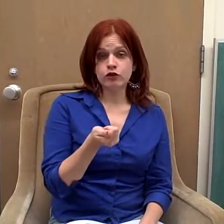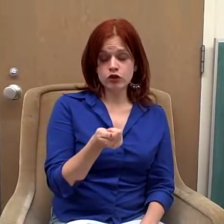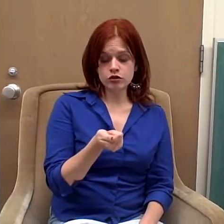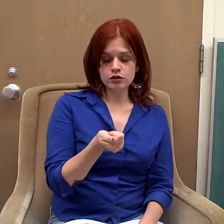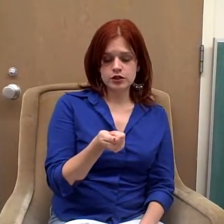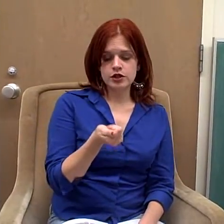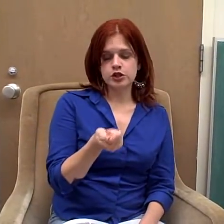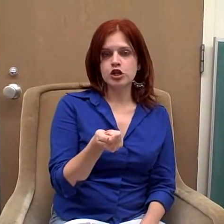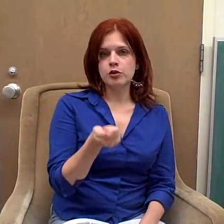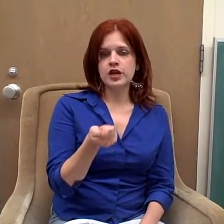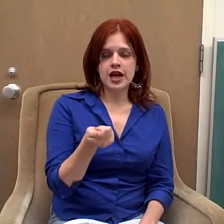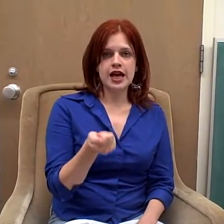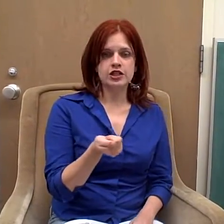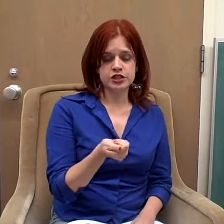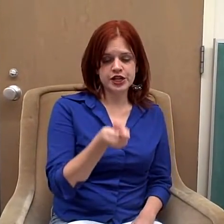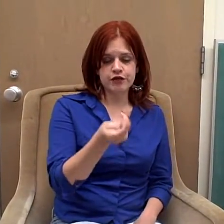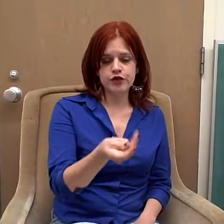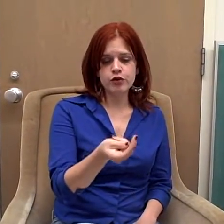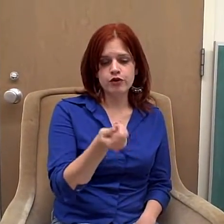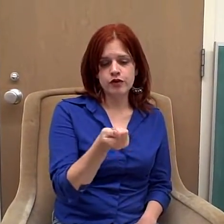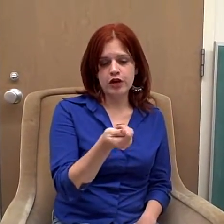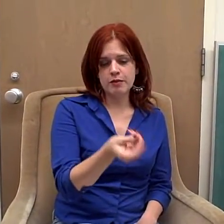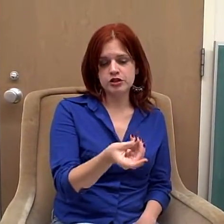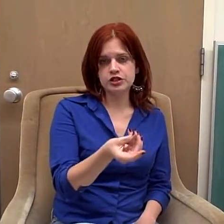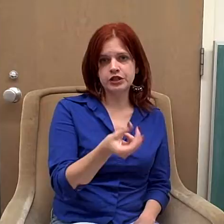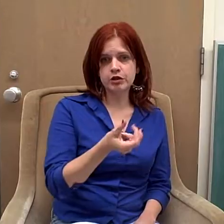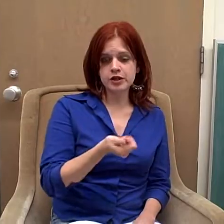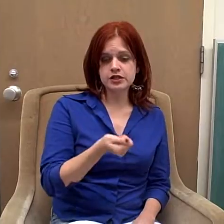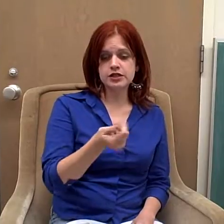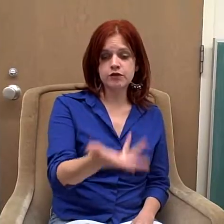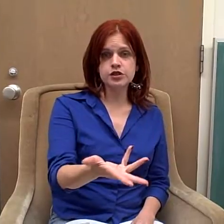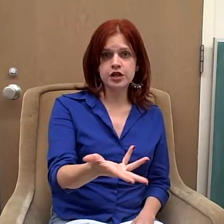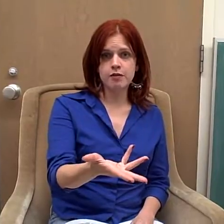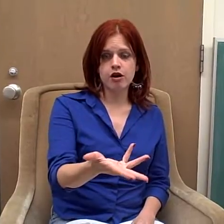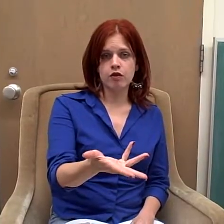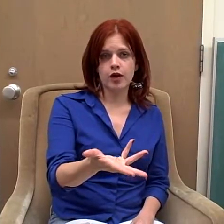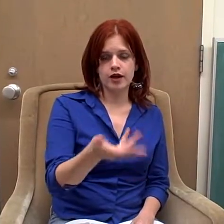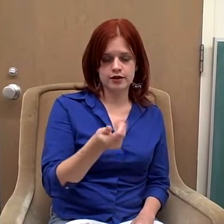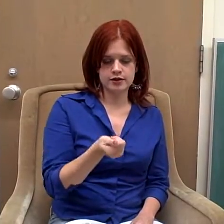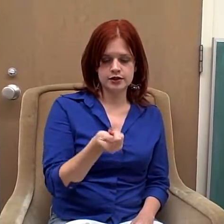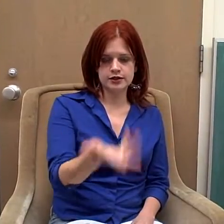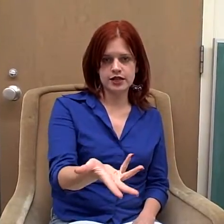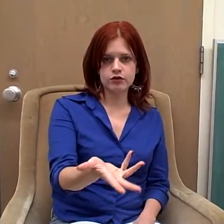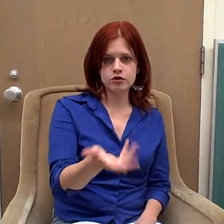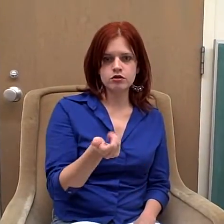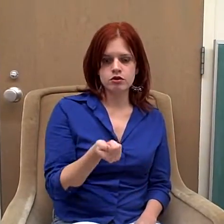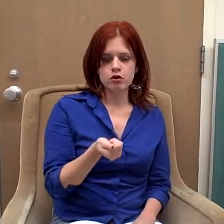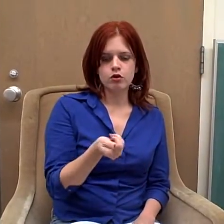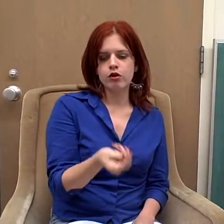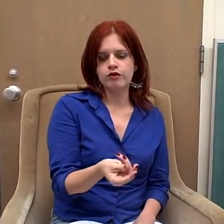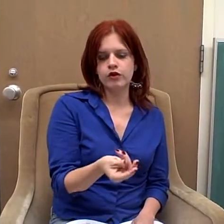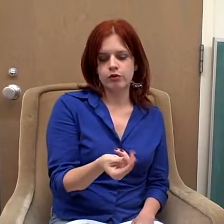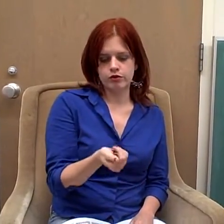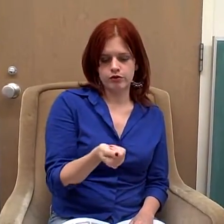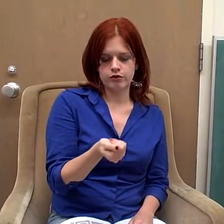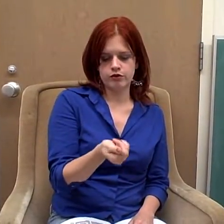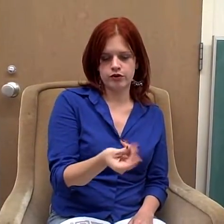Several, you start with an A hand just like a few came out just a little bit. Several's going to come out all the way. Several or a few.